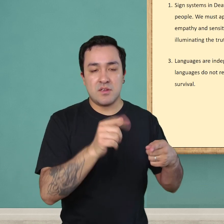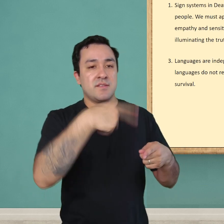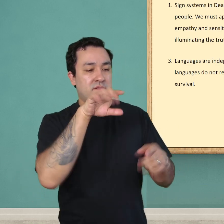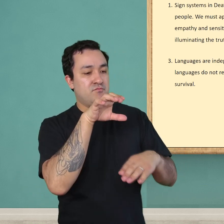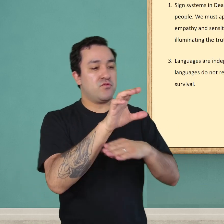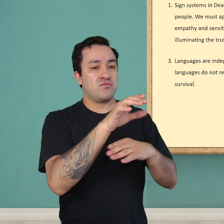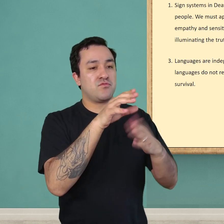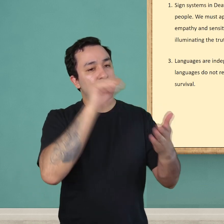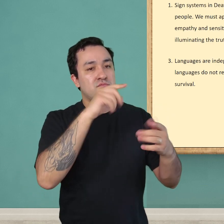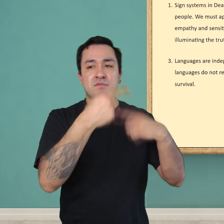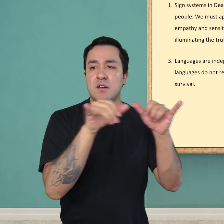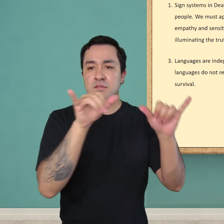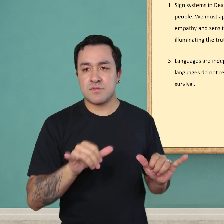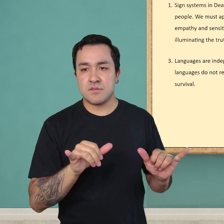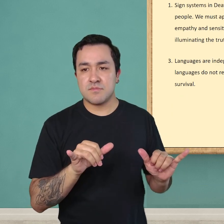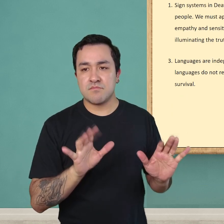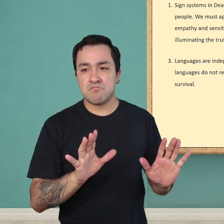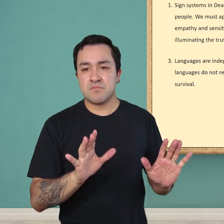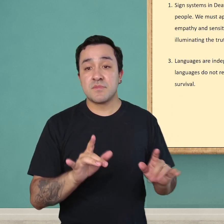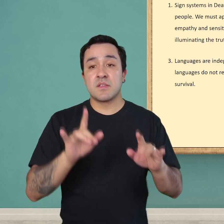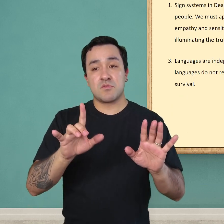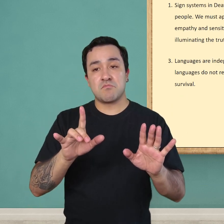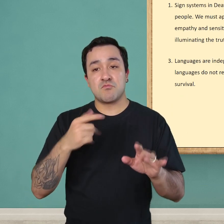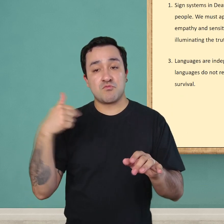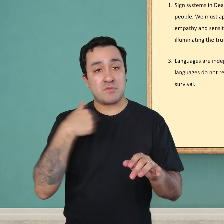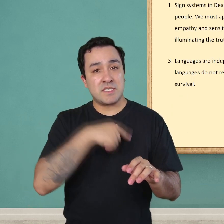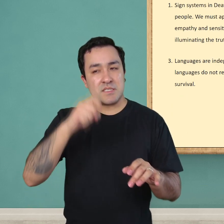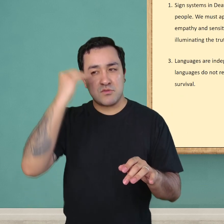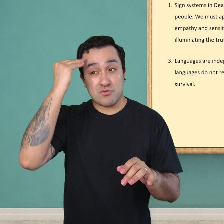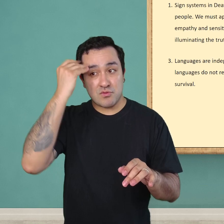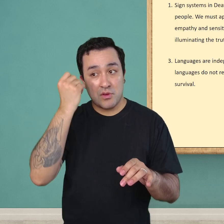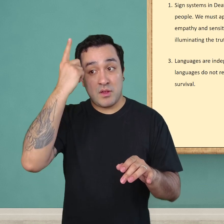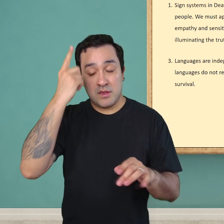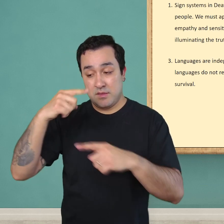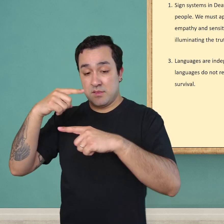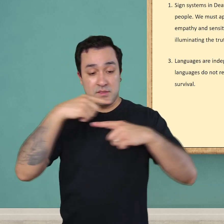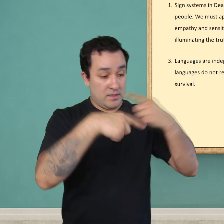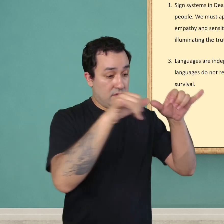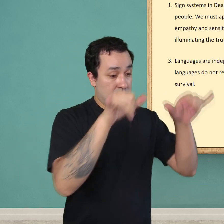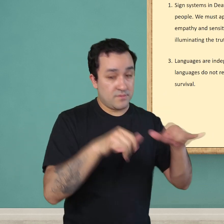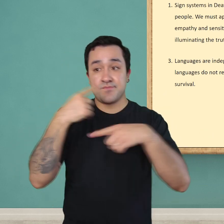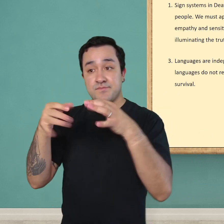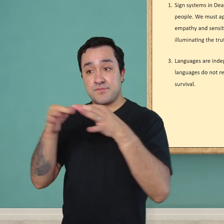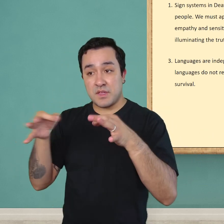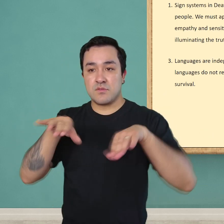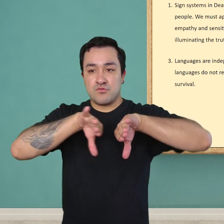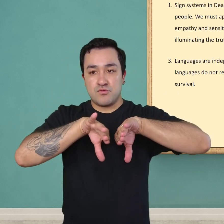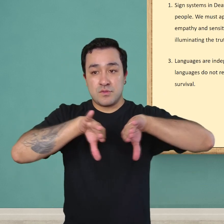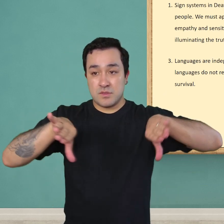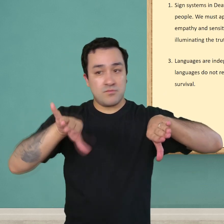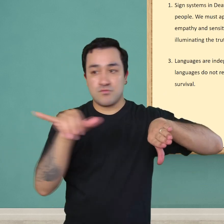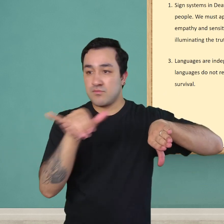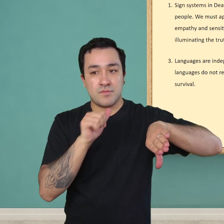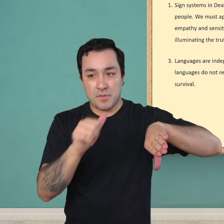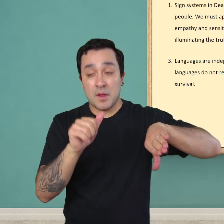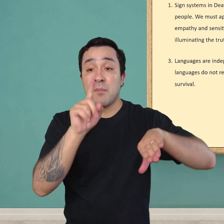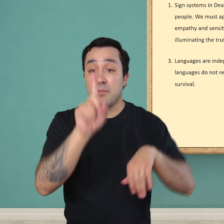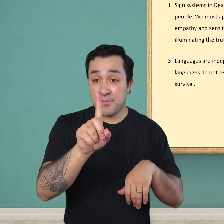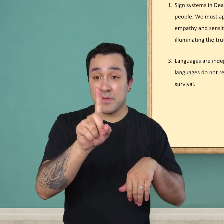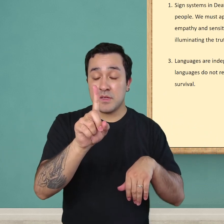experience. We need to know that sign languages and sign systems are not the same. At the same time, we do not look down on